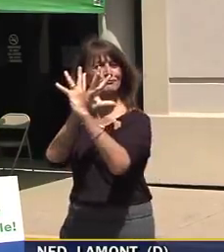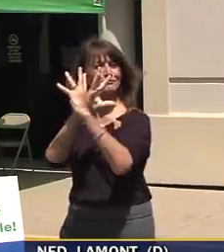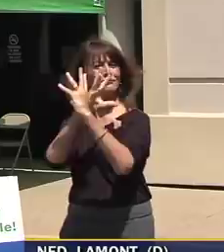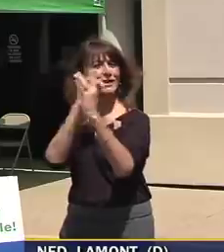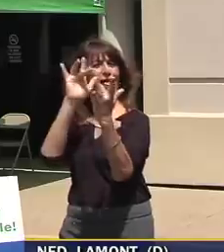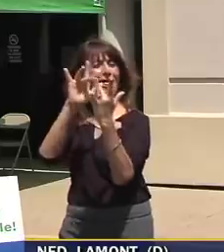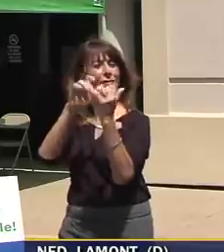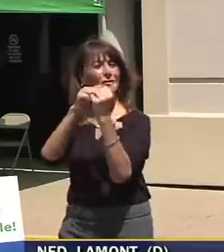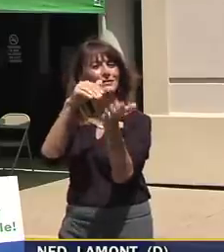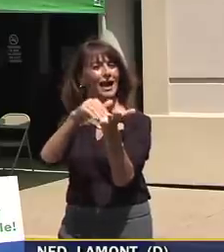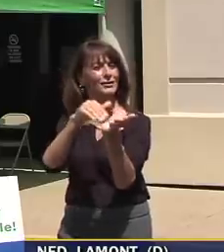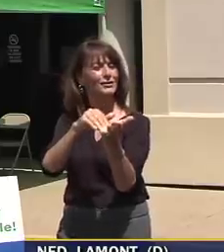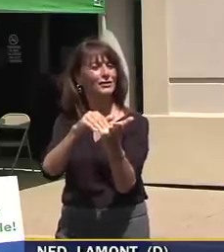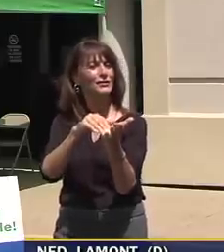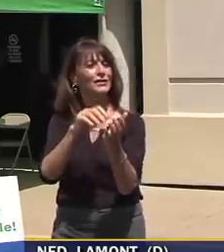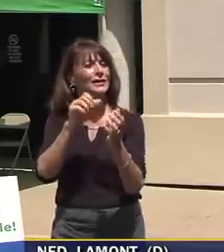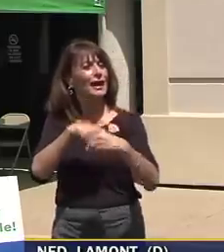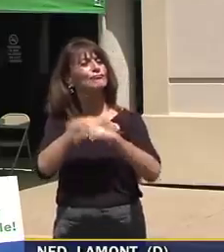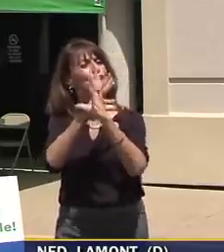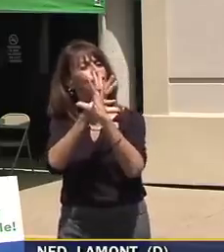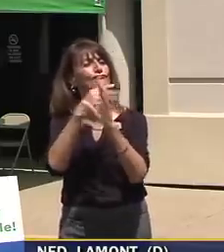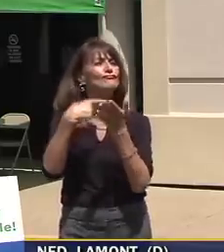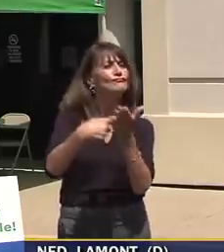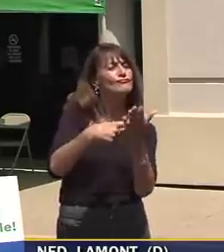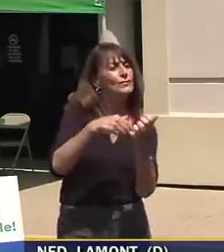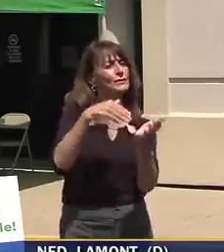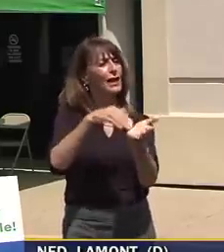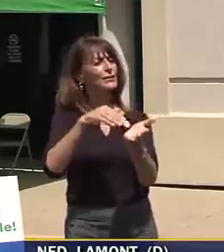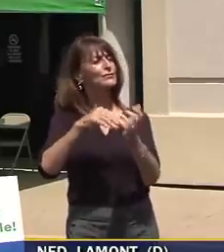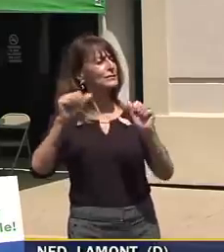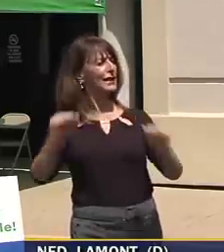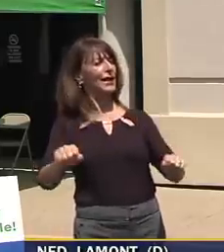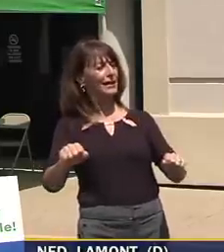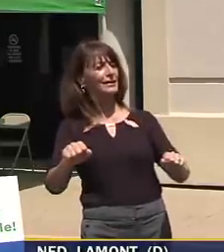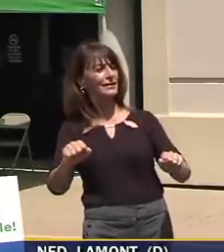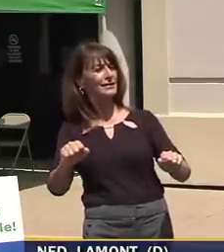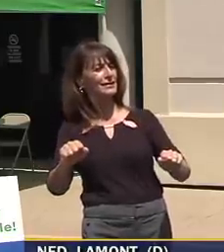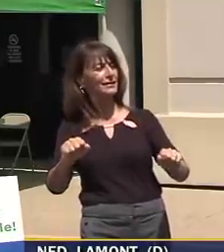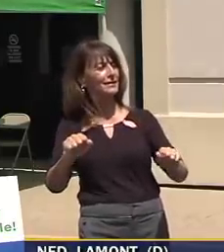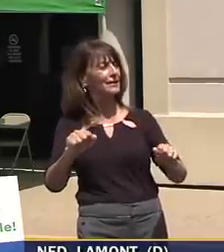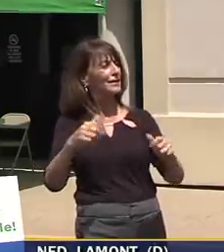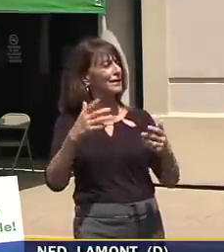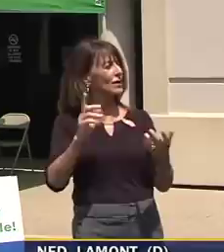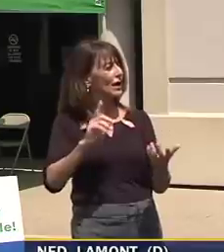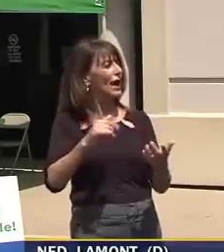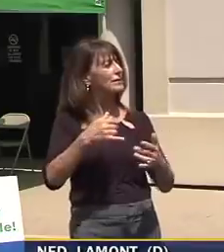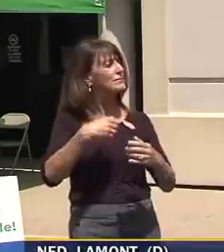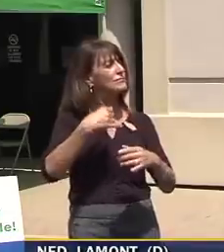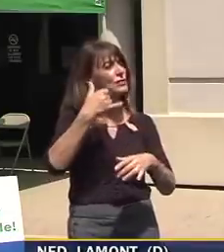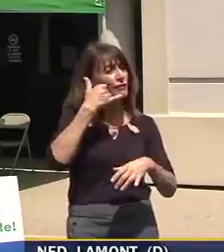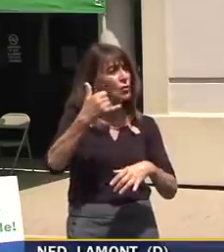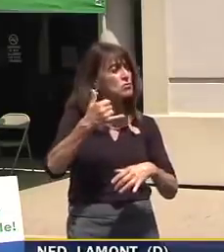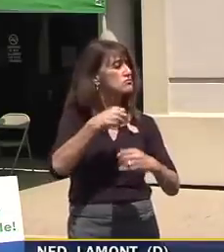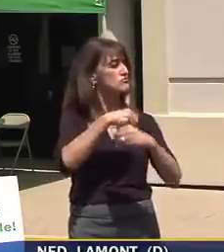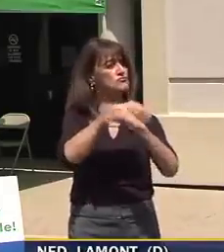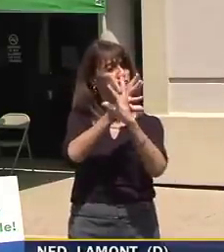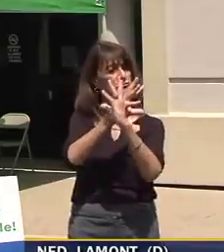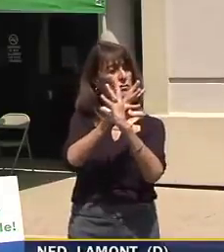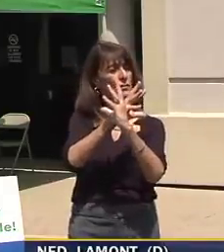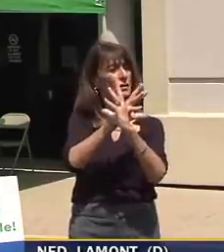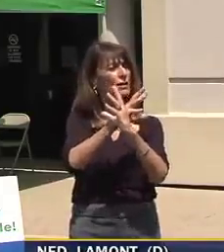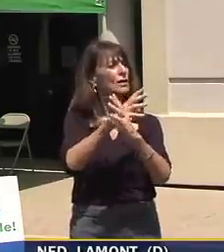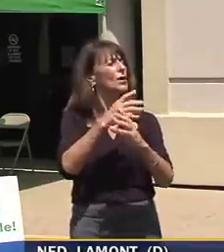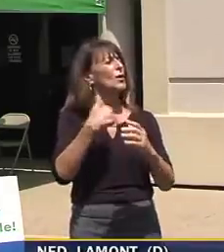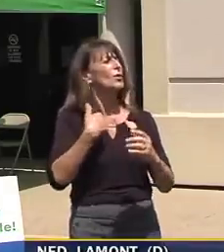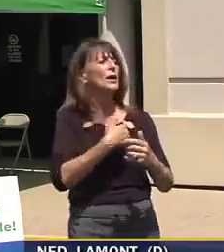a basic conversation with a doctor or a primary care doc, either online or by telephone. So we're doing everything